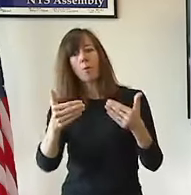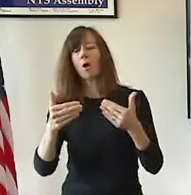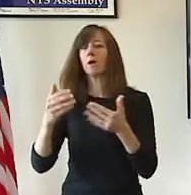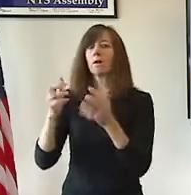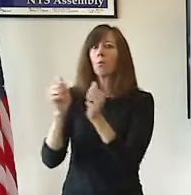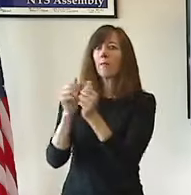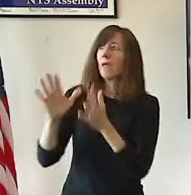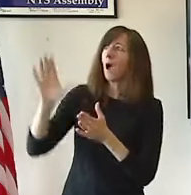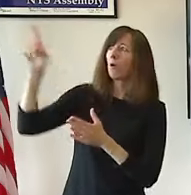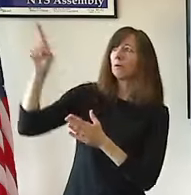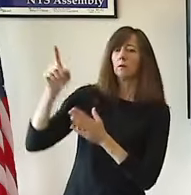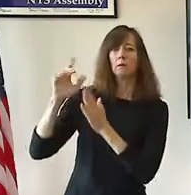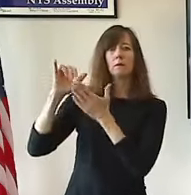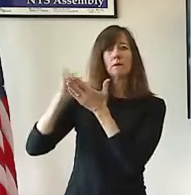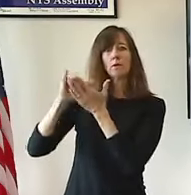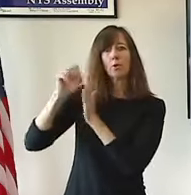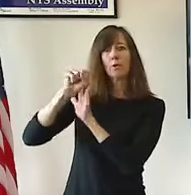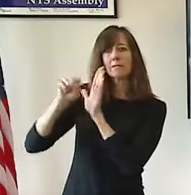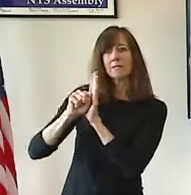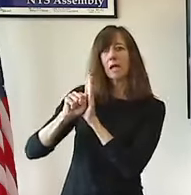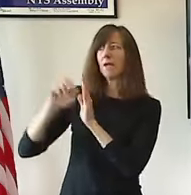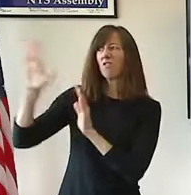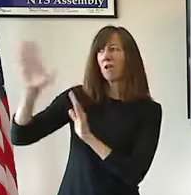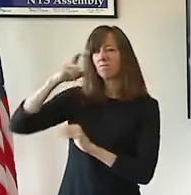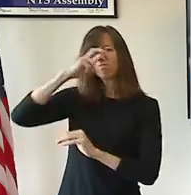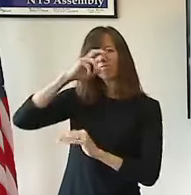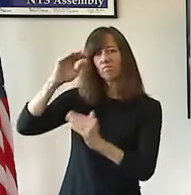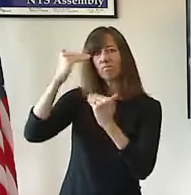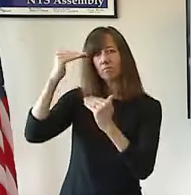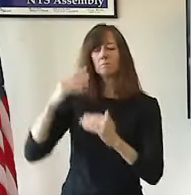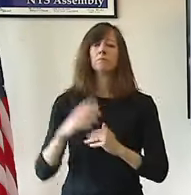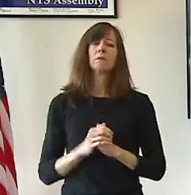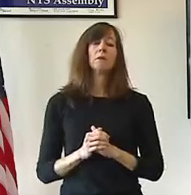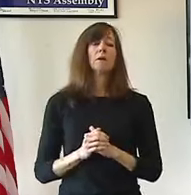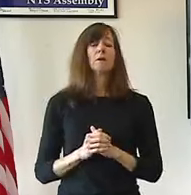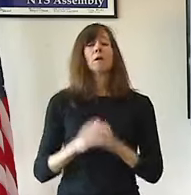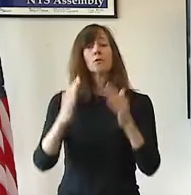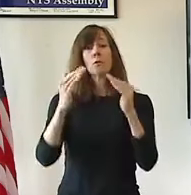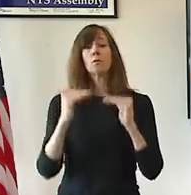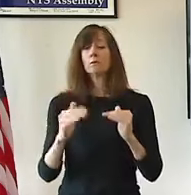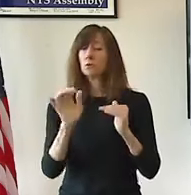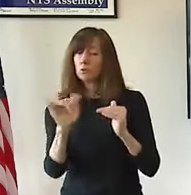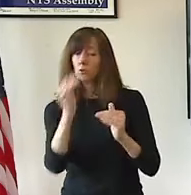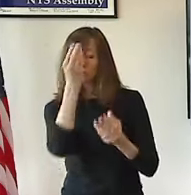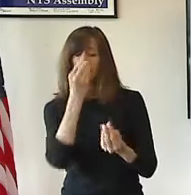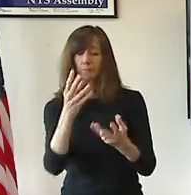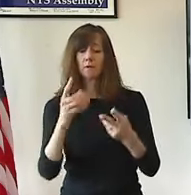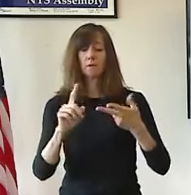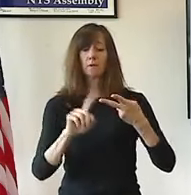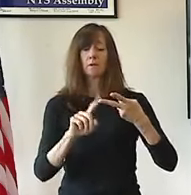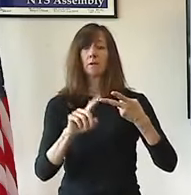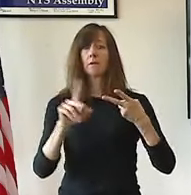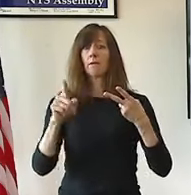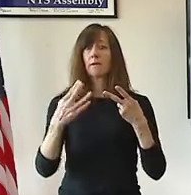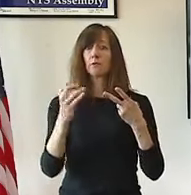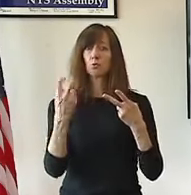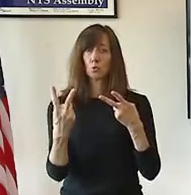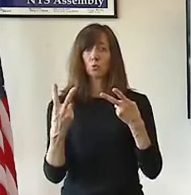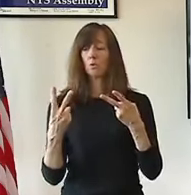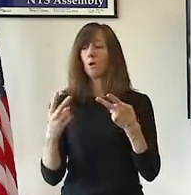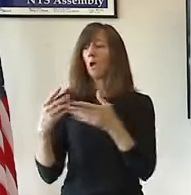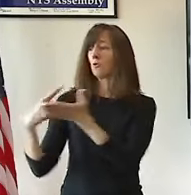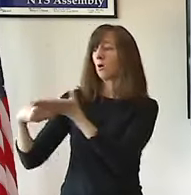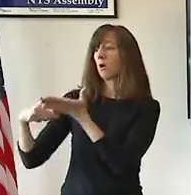argue that. Now, the other thing I want you to know is under Phase 2, and we've received many questions. In fact, I spoke to Mike Boyce earlier in the week and Adam